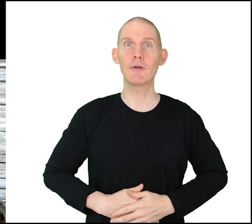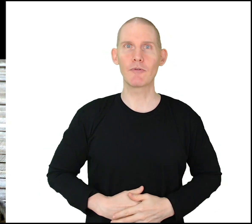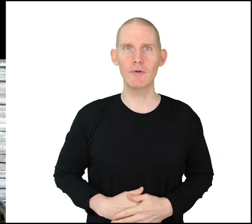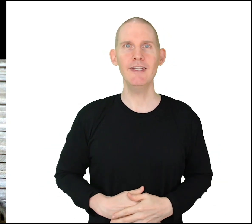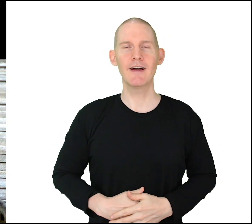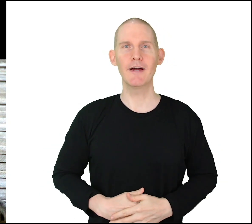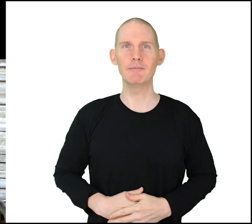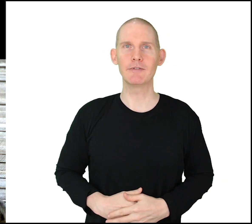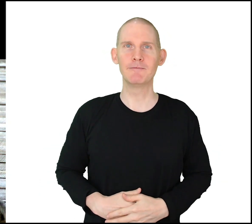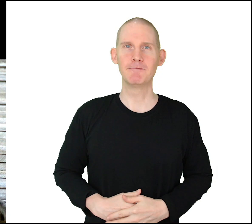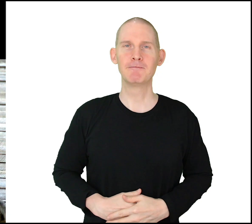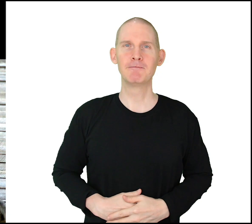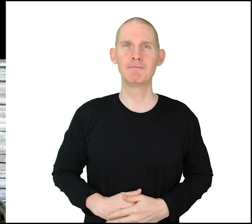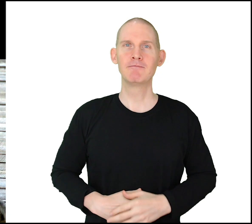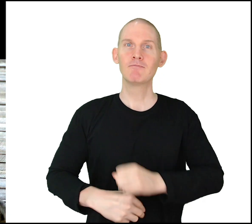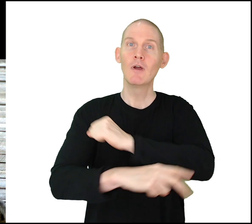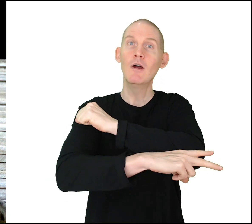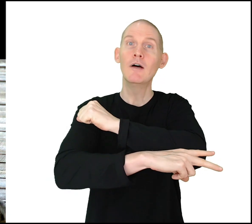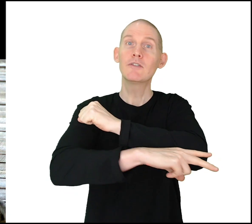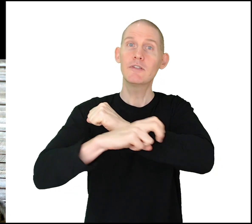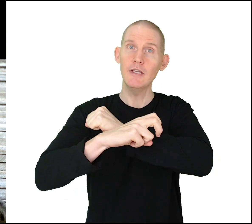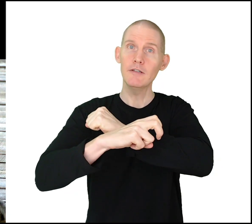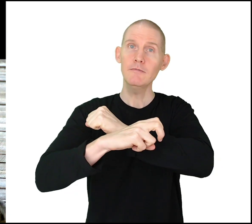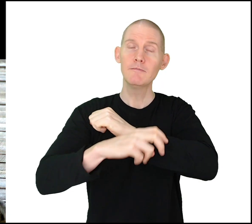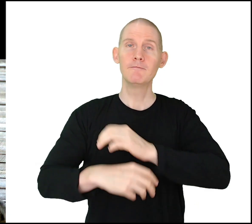3 times. Steal.